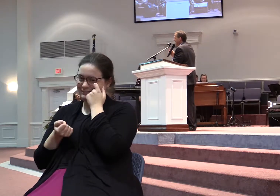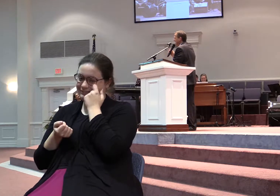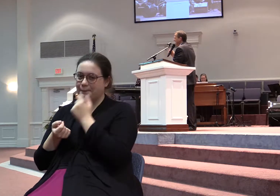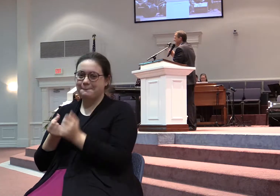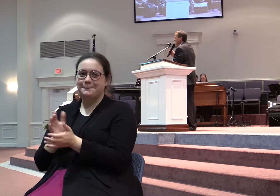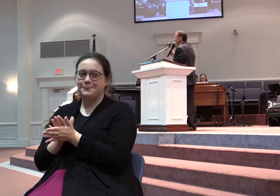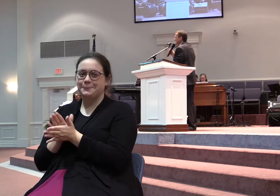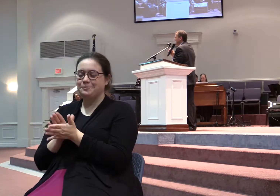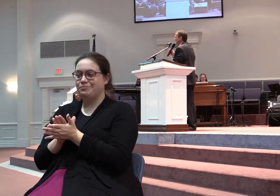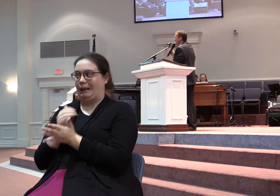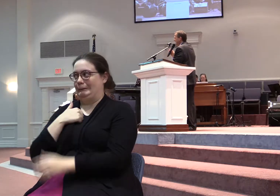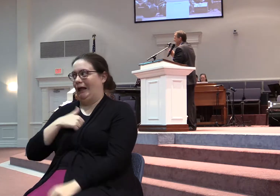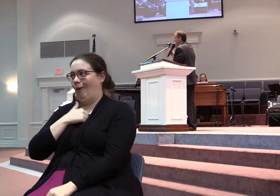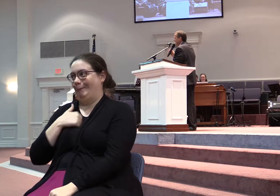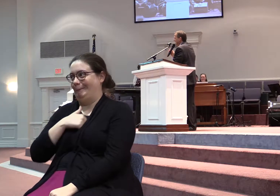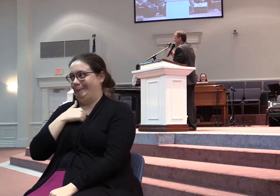So,